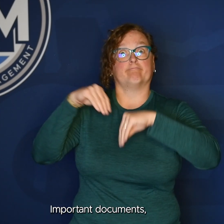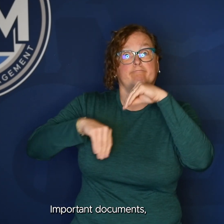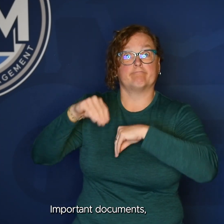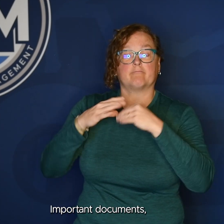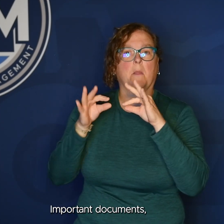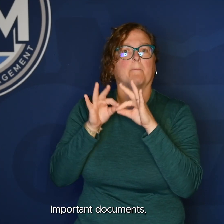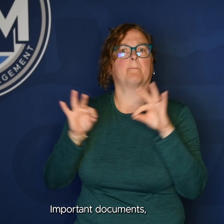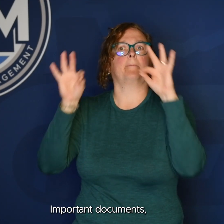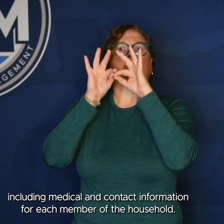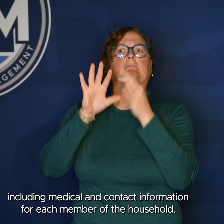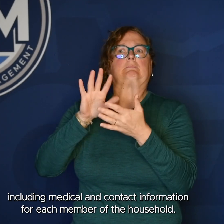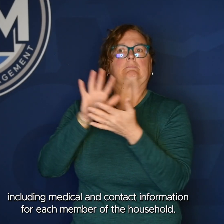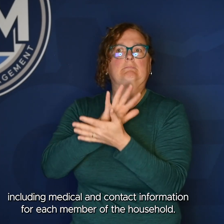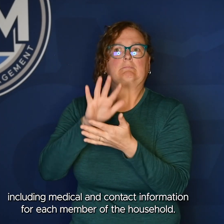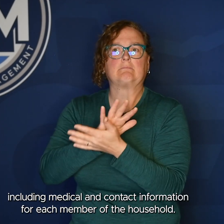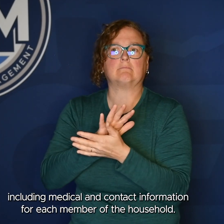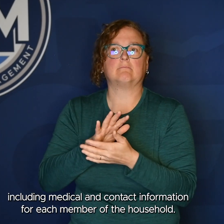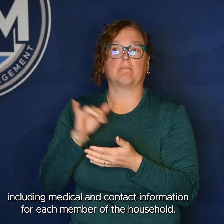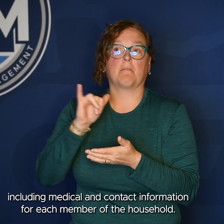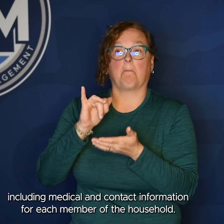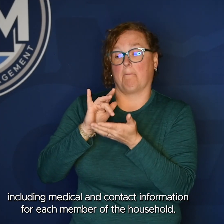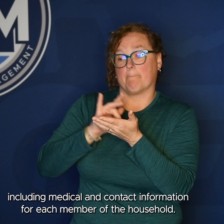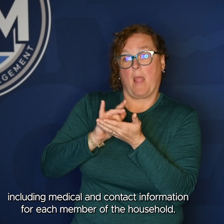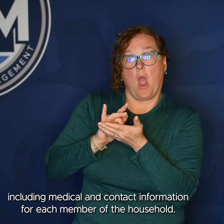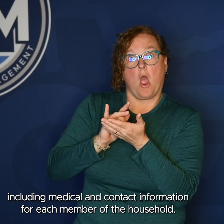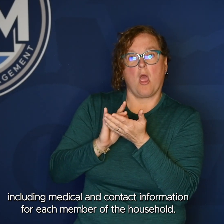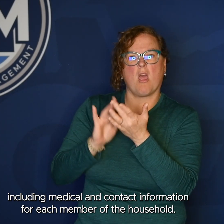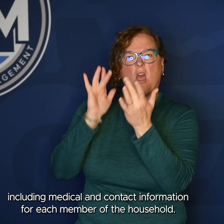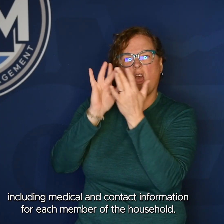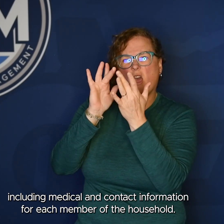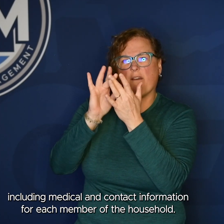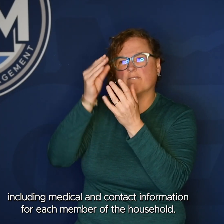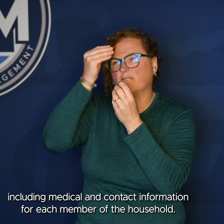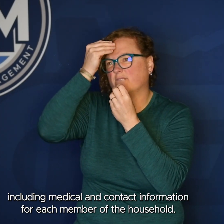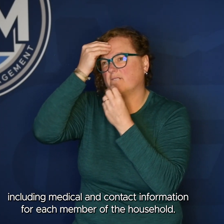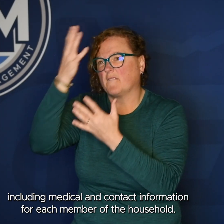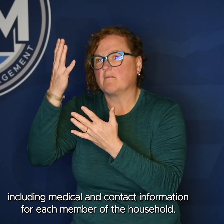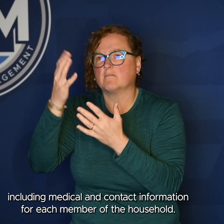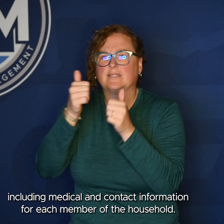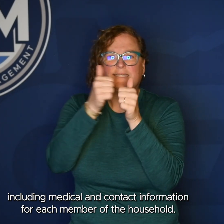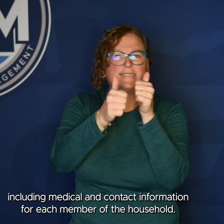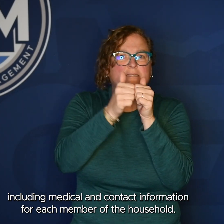Important documents, including medical and contact information for each member of the household.